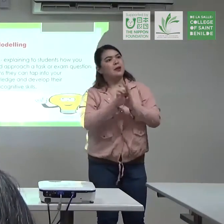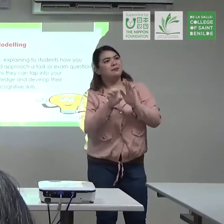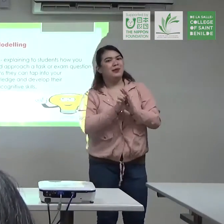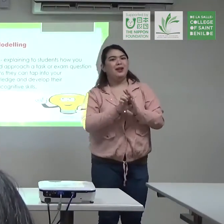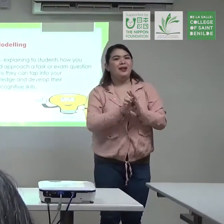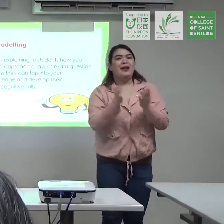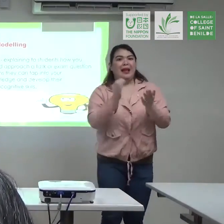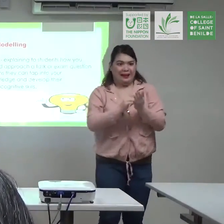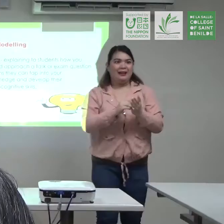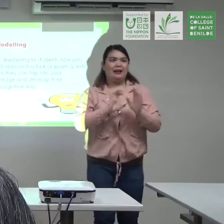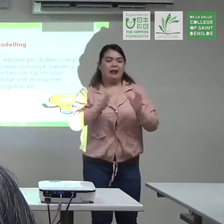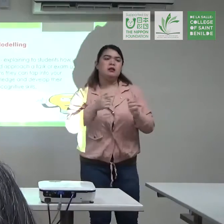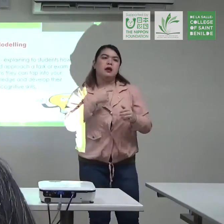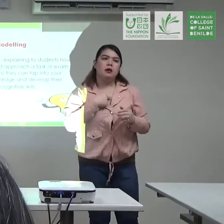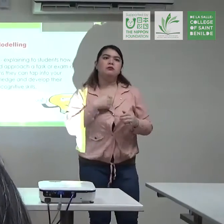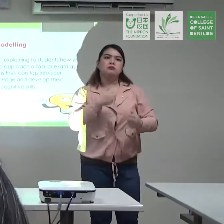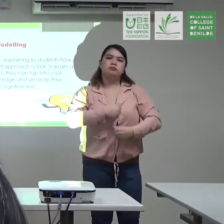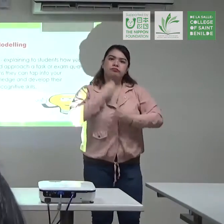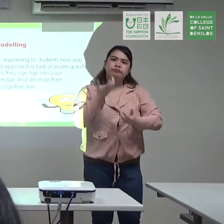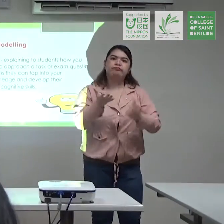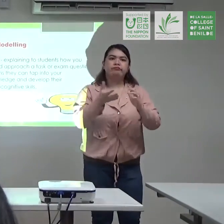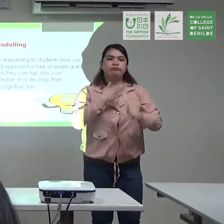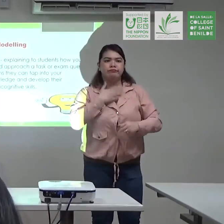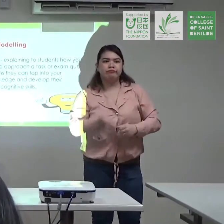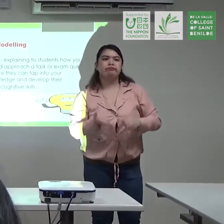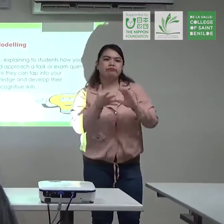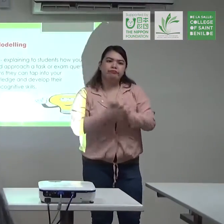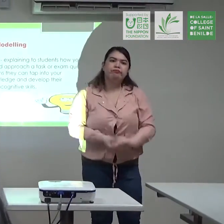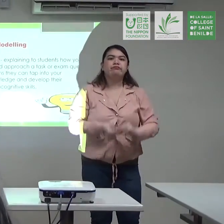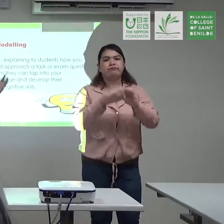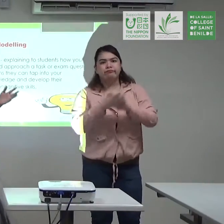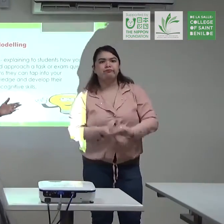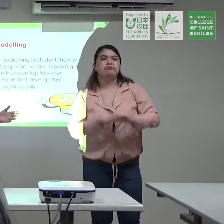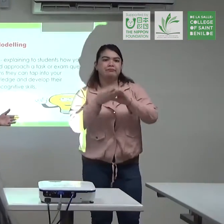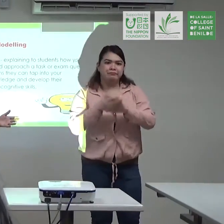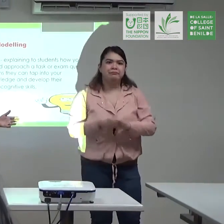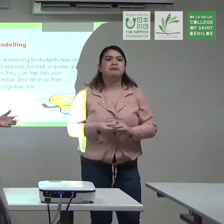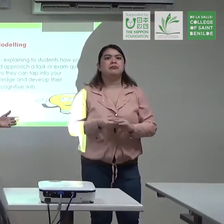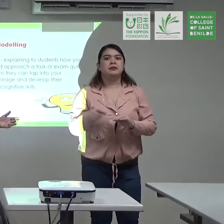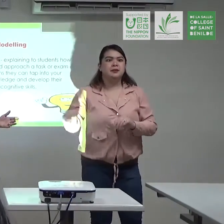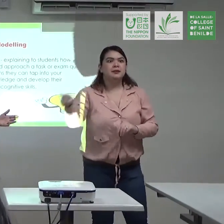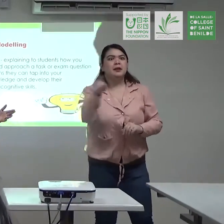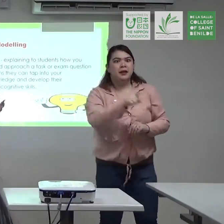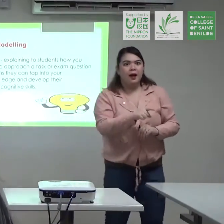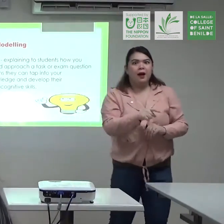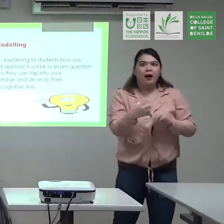college, I used to do this, but we felt that there was some